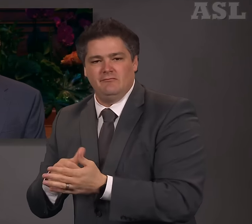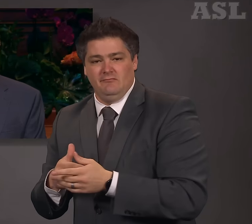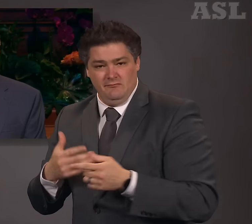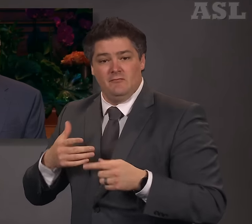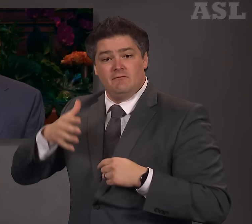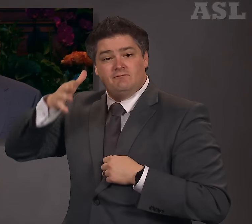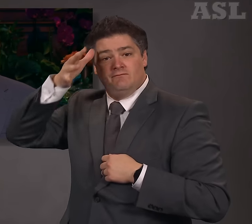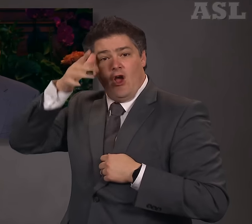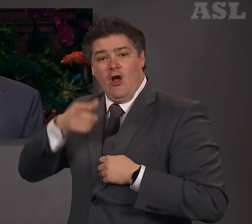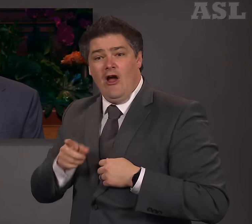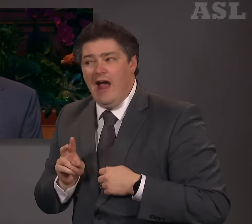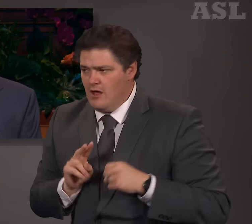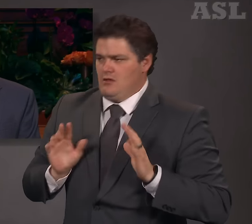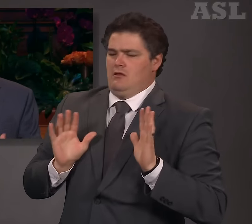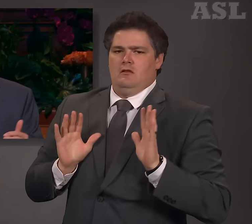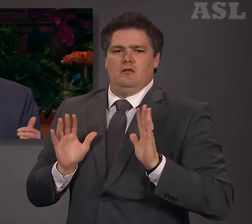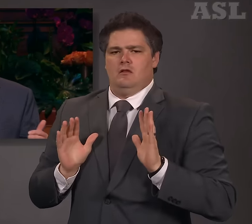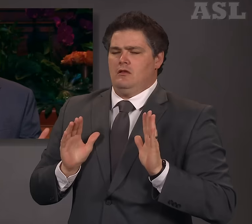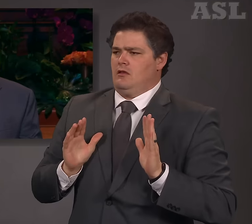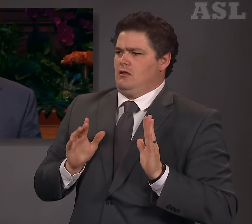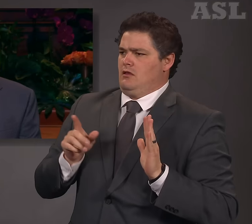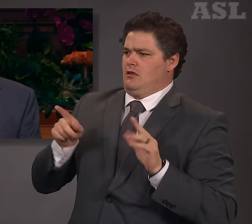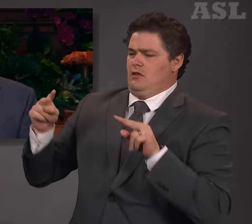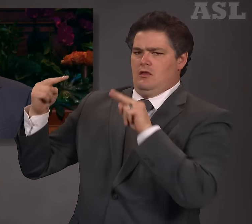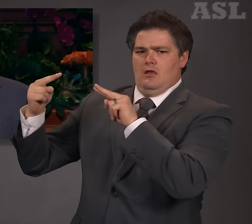bread. We can't have you here. Go."